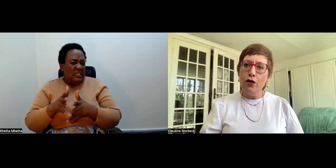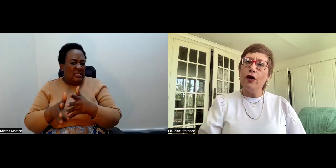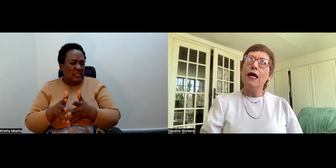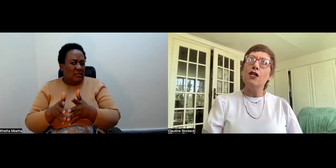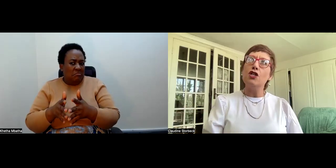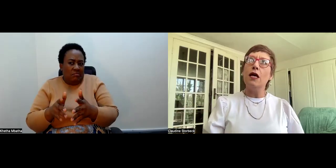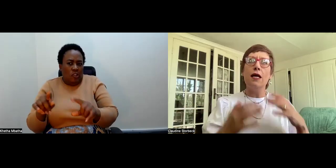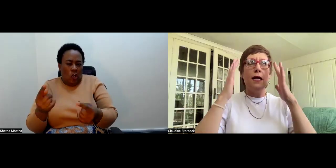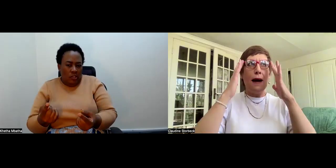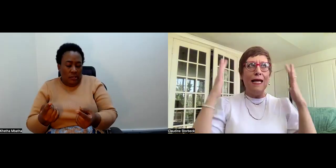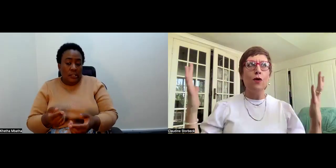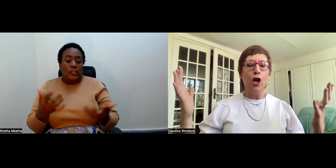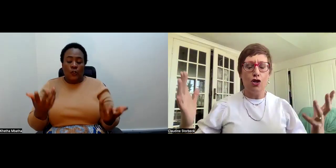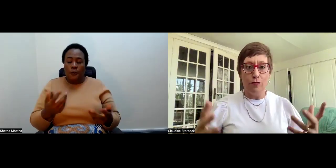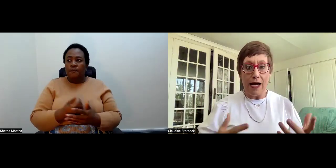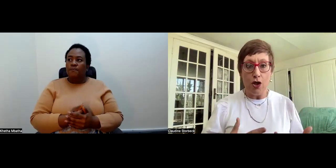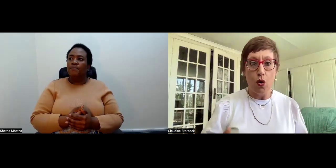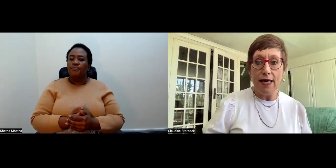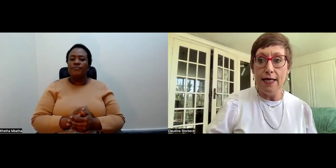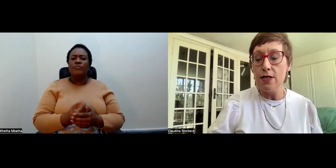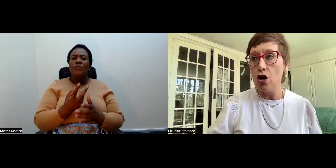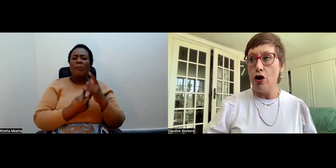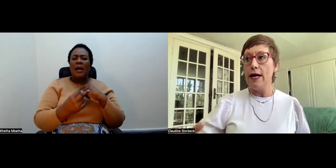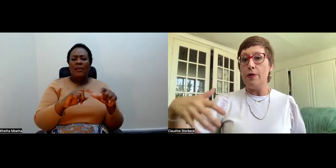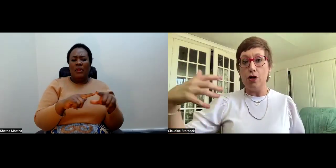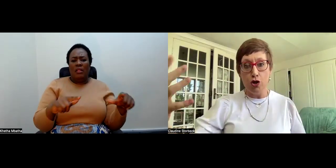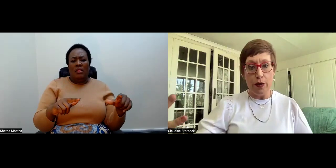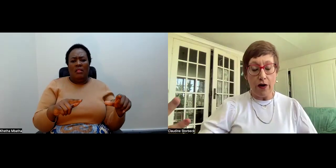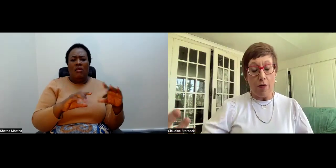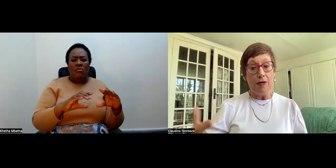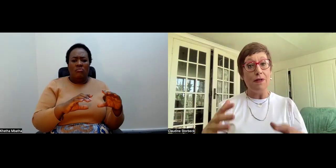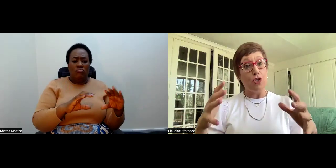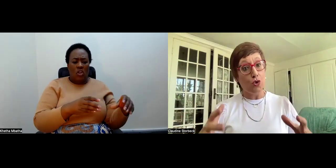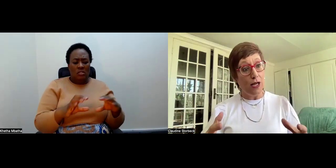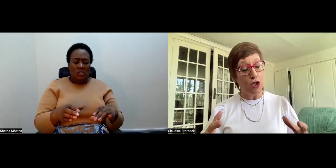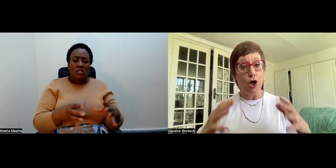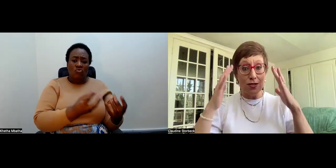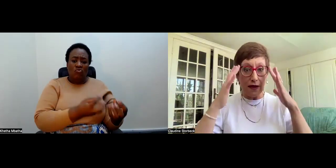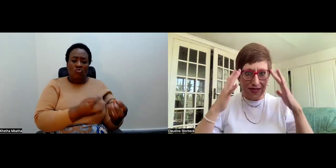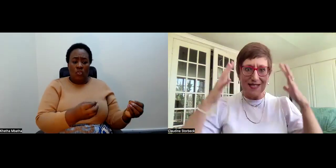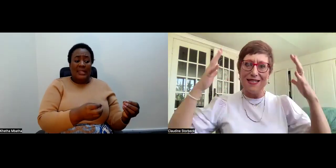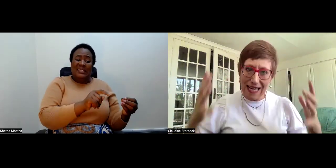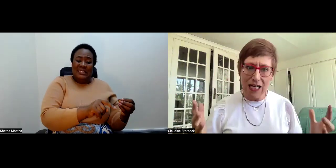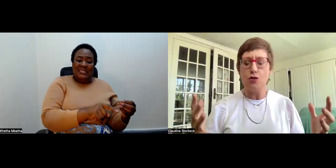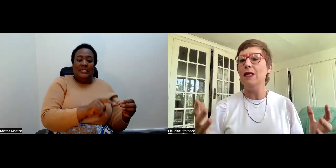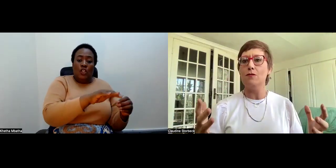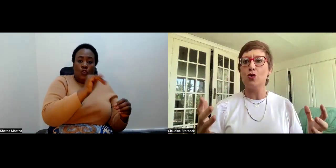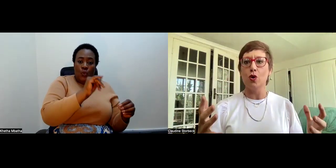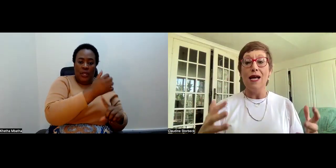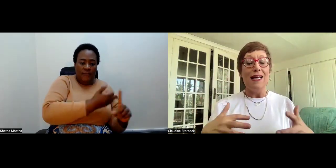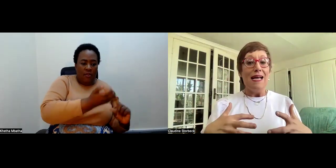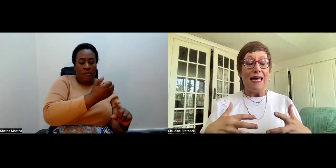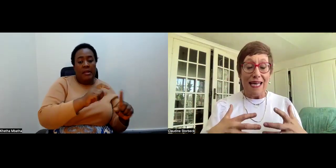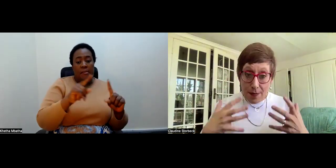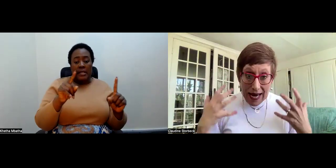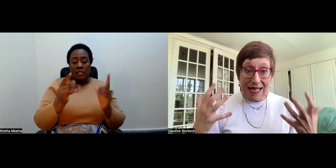Or if you're in a bilingual classroom and your kiddies are growing up in a Zulu environment, but the school has chosen that this is an English medium